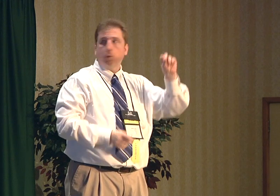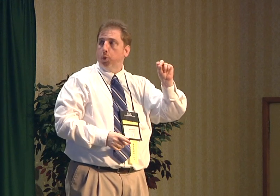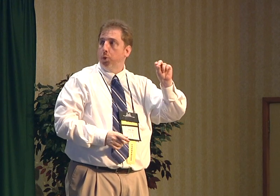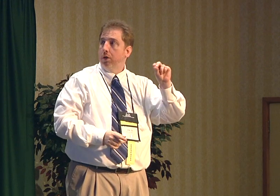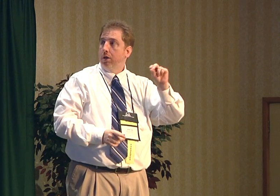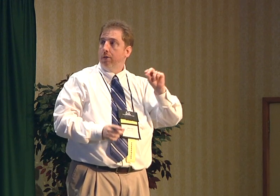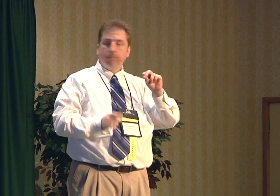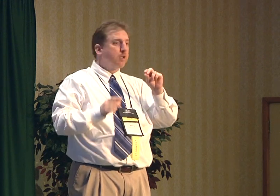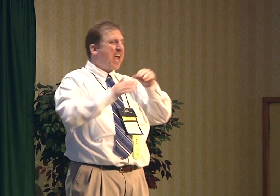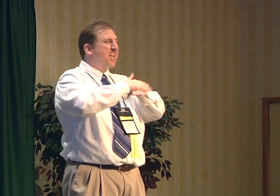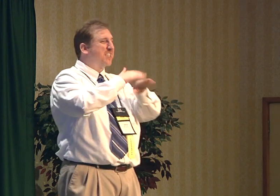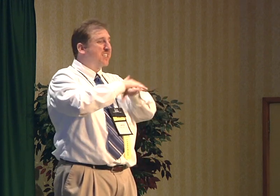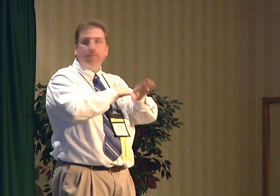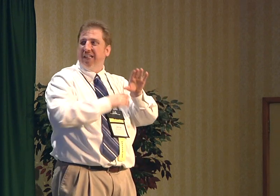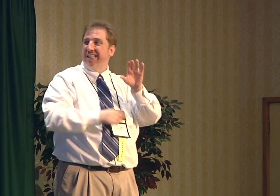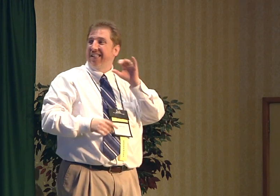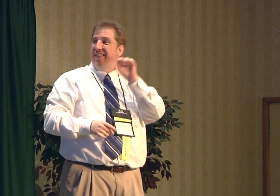What we repeatedly do,